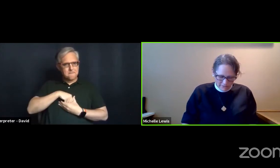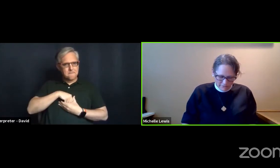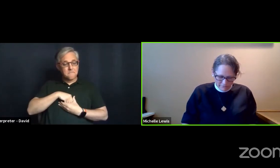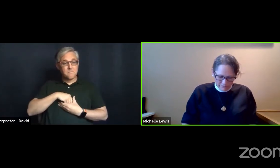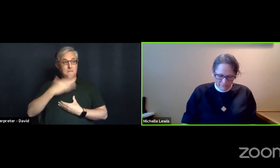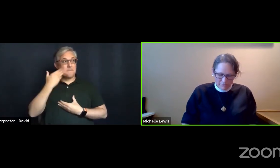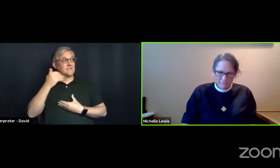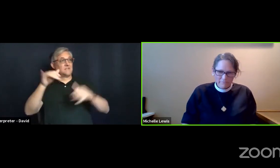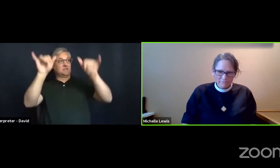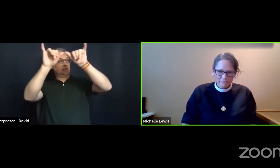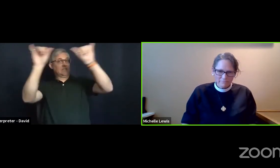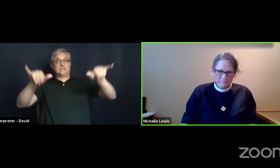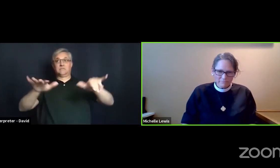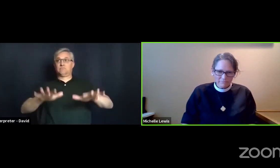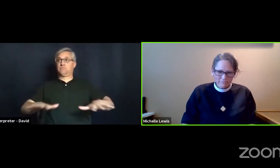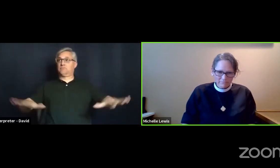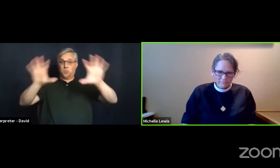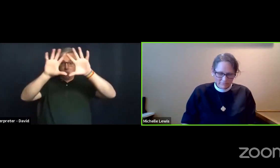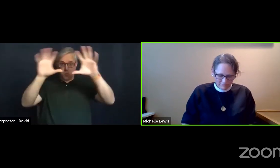systems.